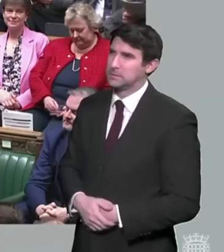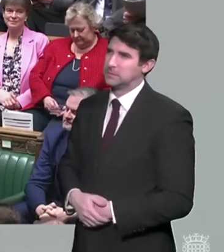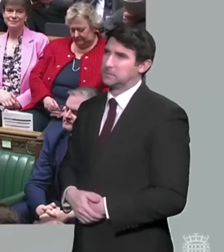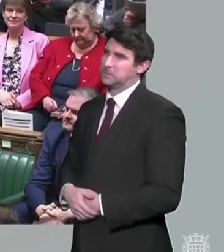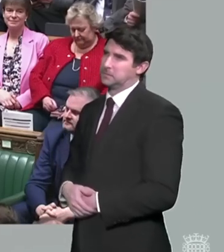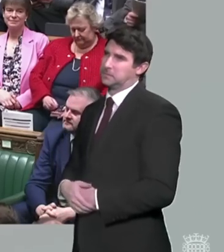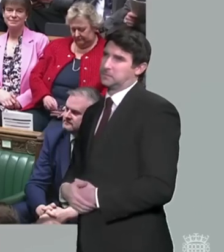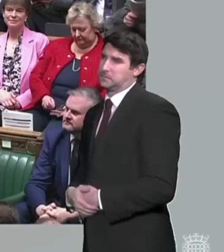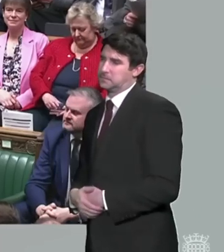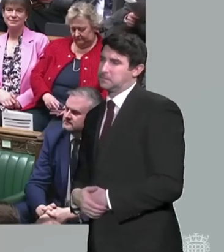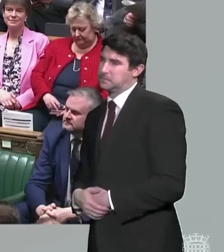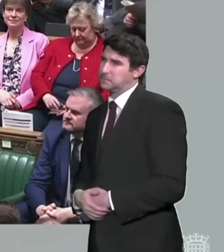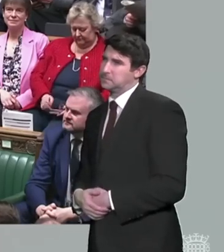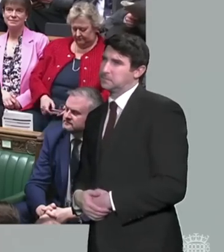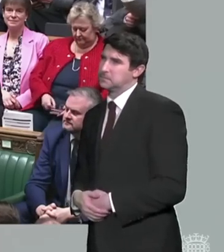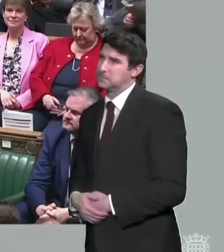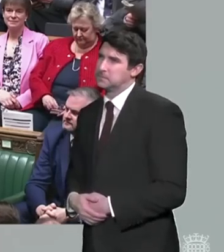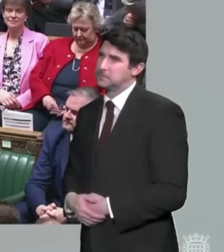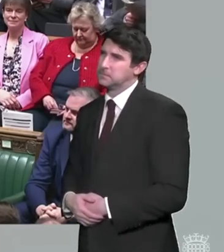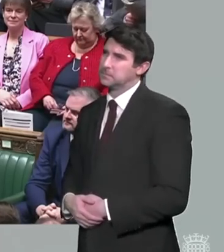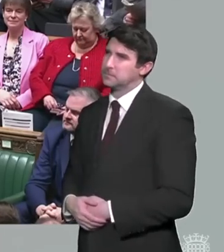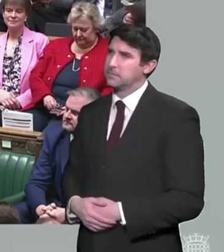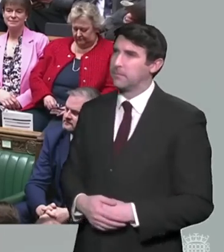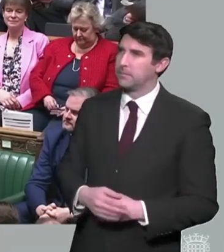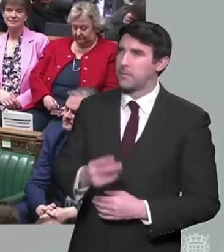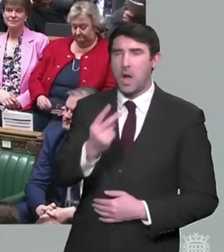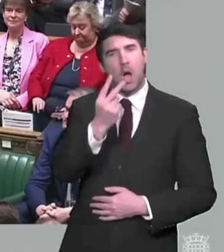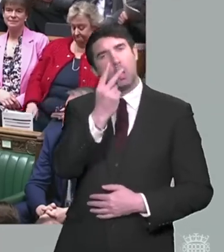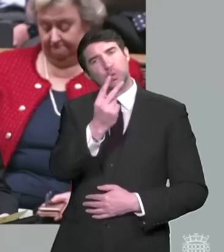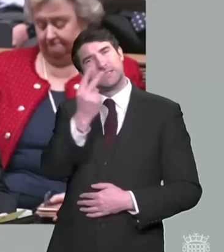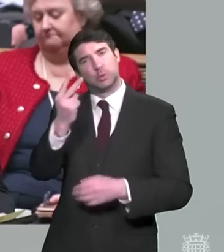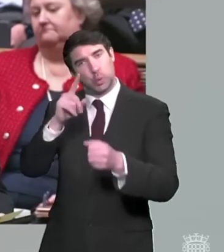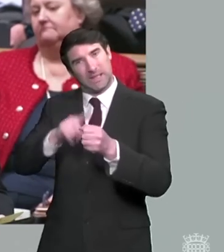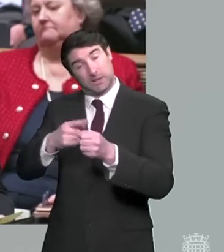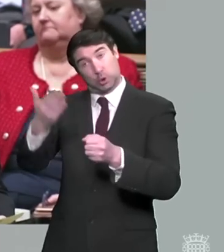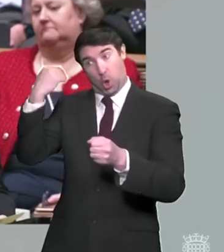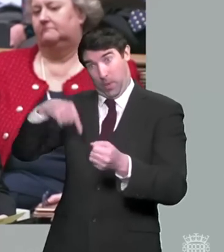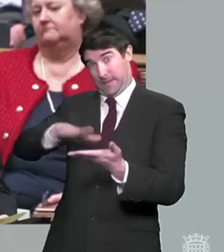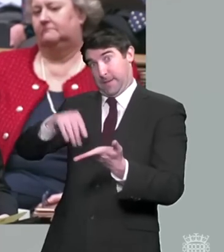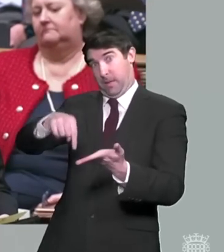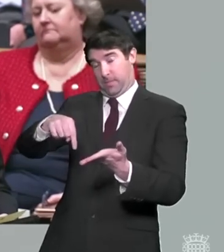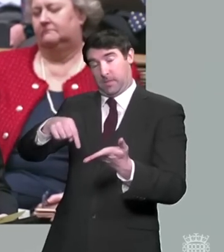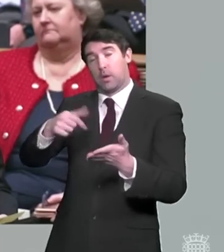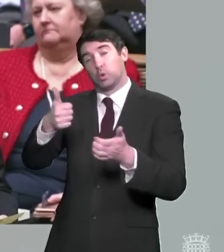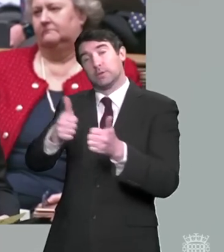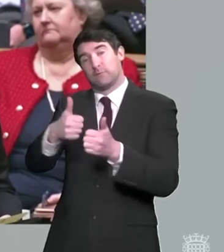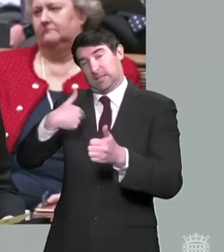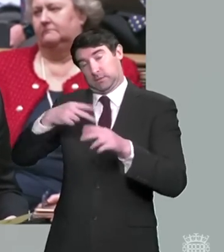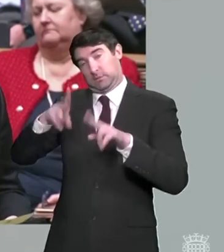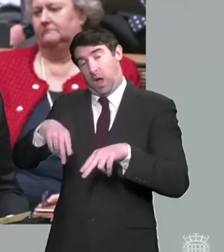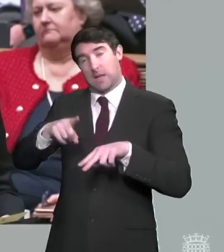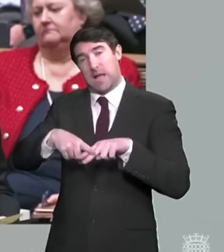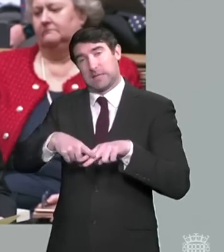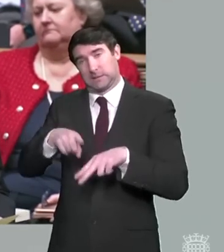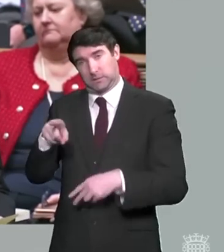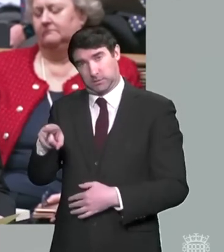22 years ago this month, a good friend of mine died from AIDS. Had he been tested for HIV, I am confident